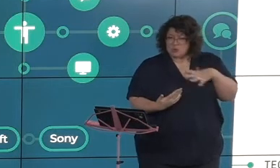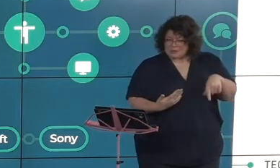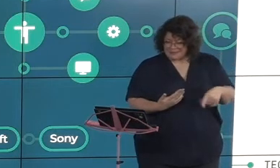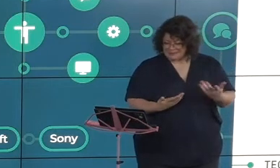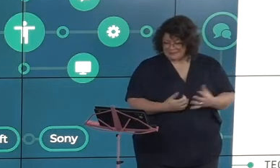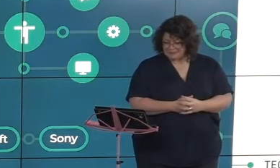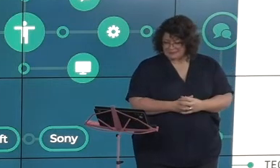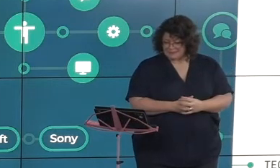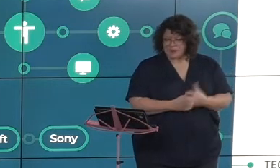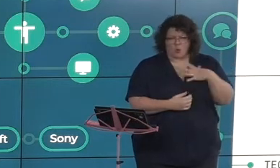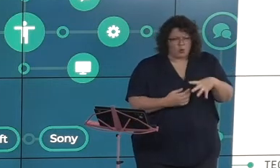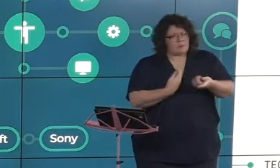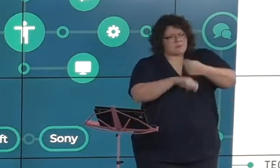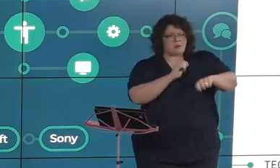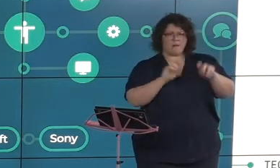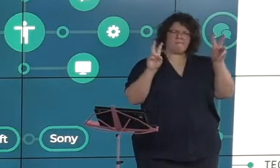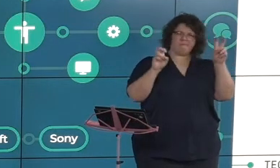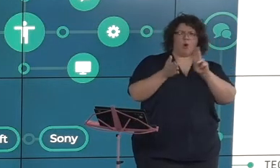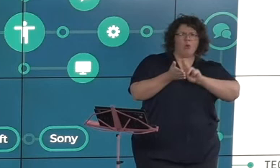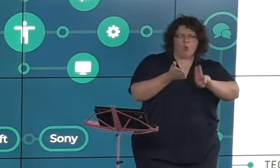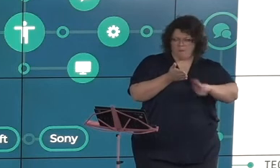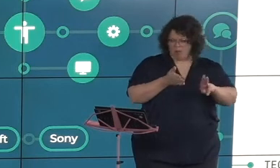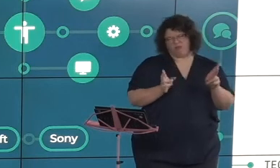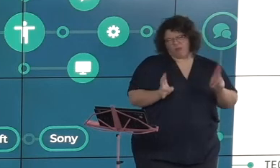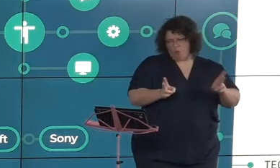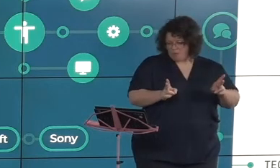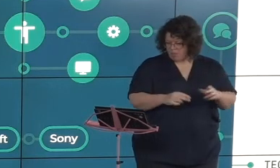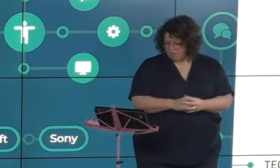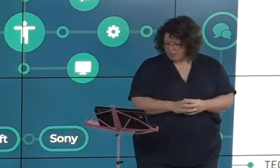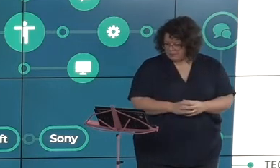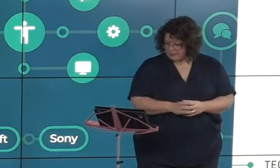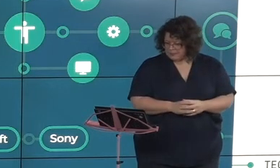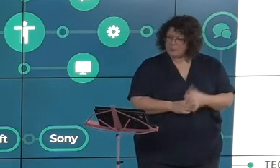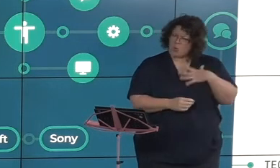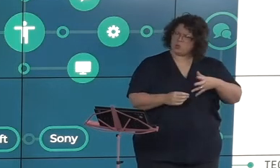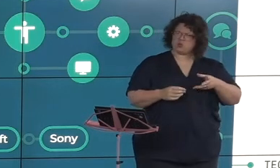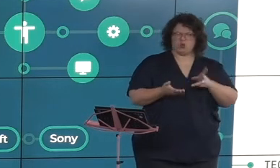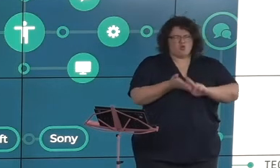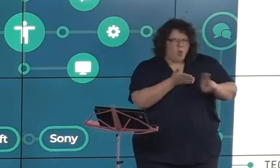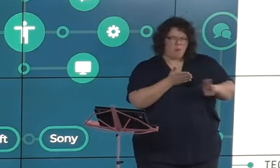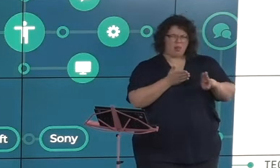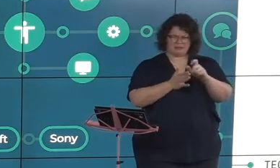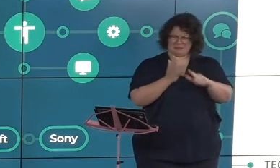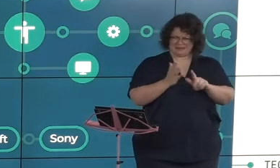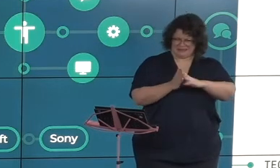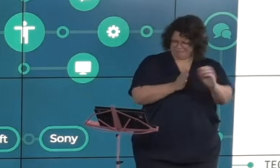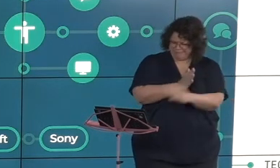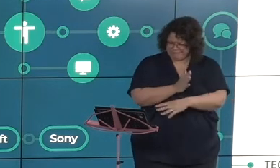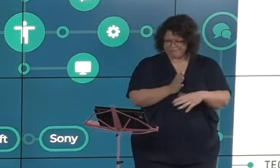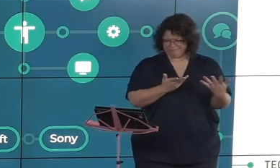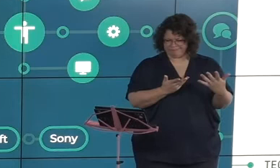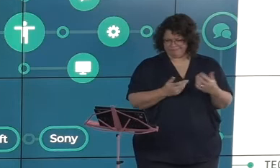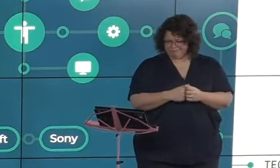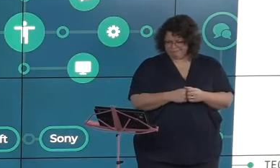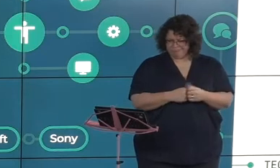just disability and integrate it into business. And it's exciting. Yes, I'm tired. And actually, I gotta tell you, I've got a